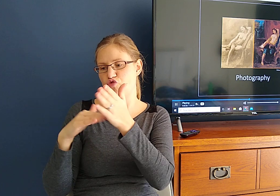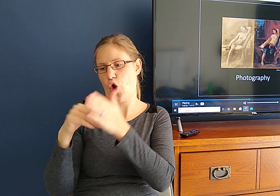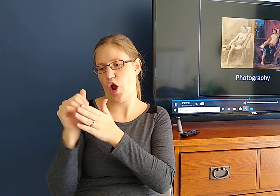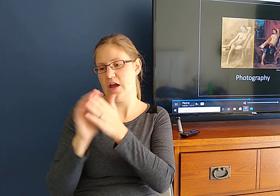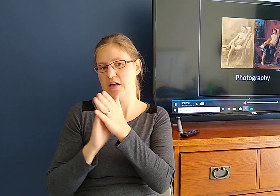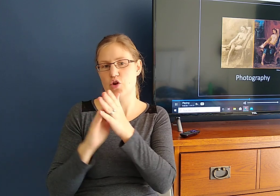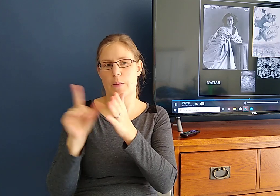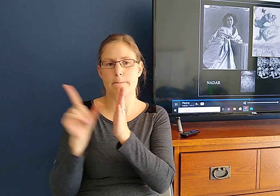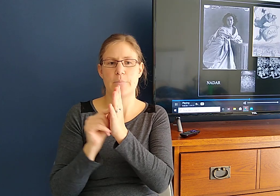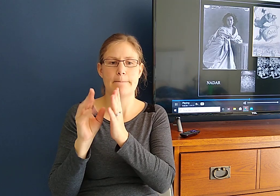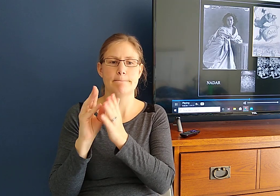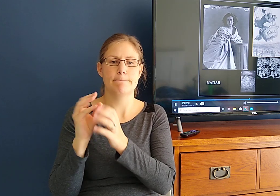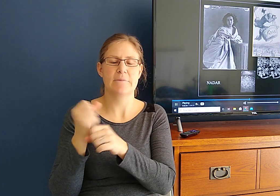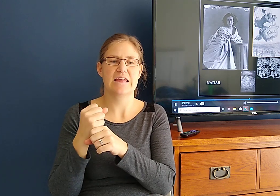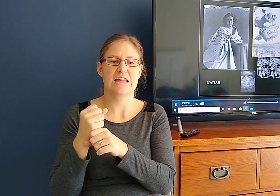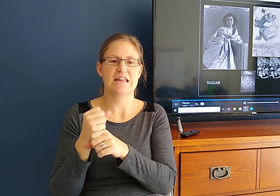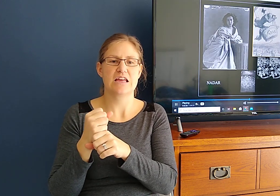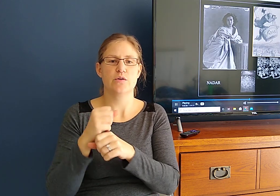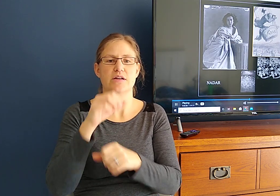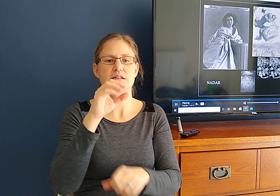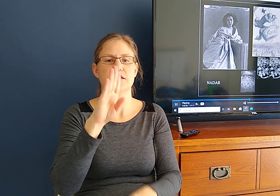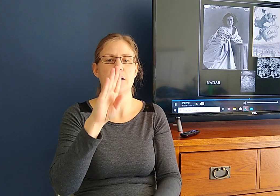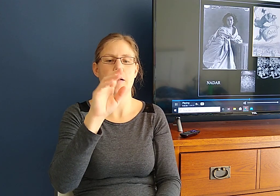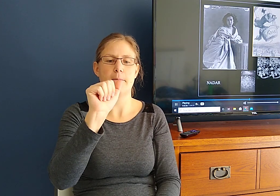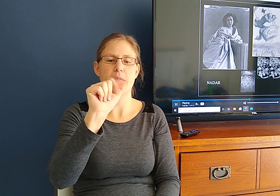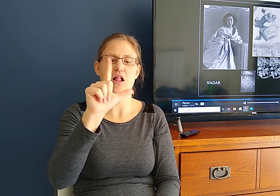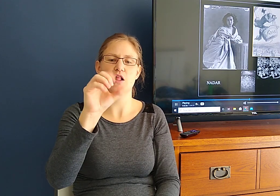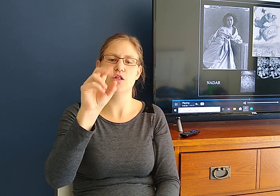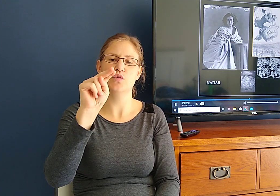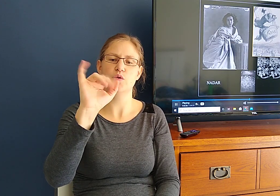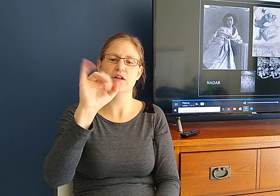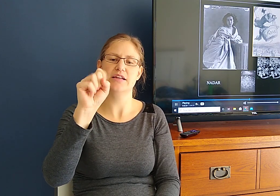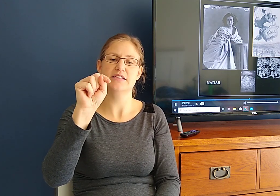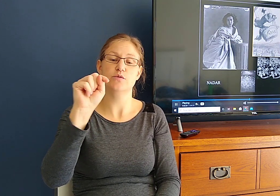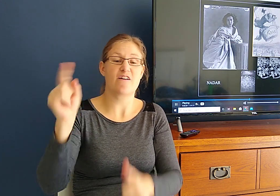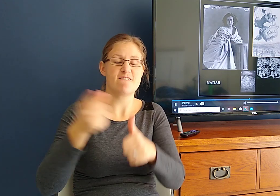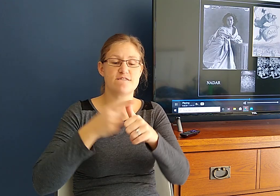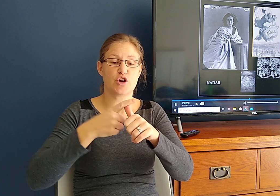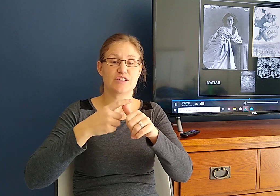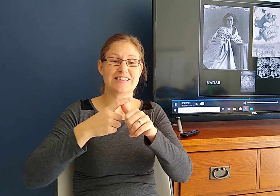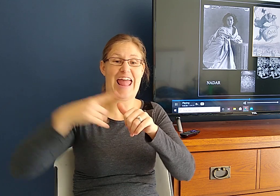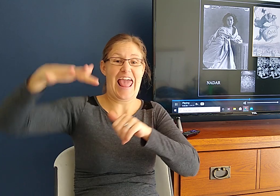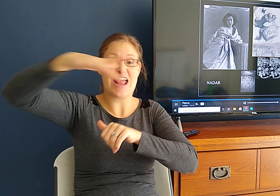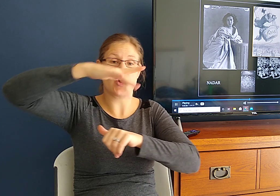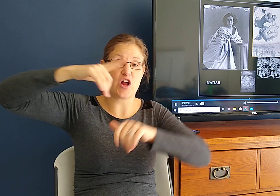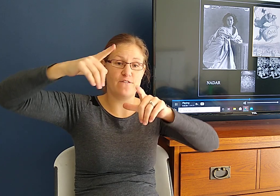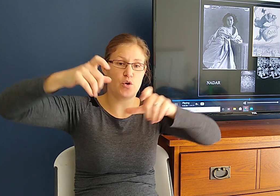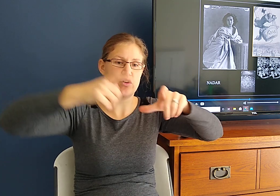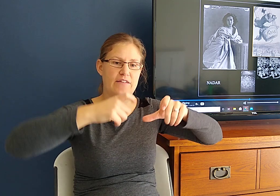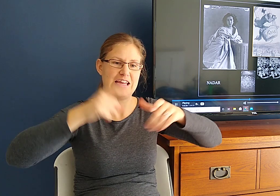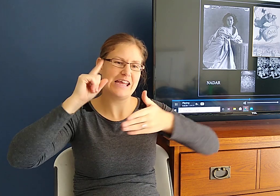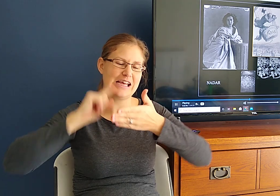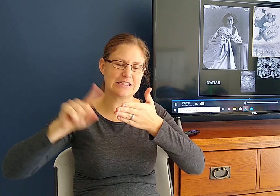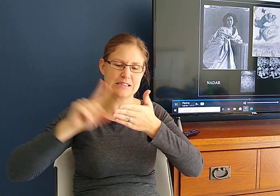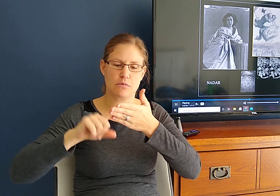a balloonist, making the first aerial photographs. He also explored sewers and catacombs of